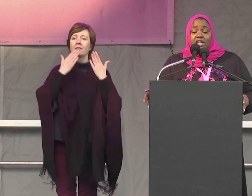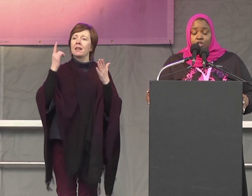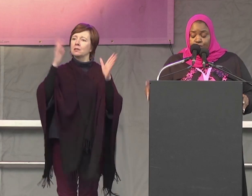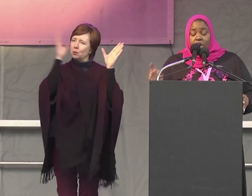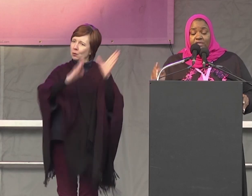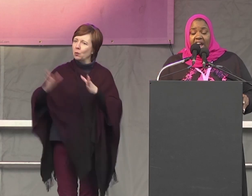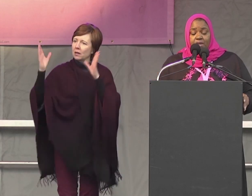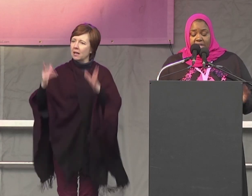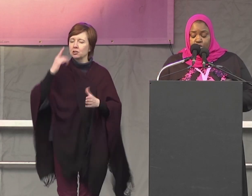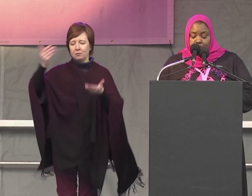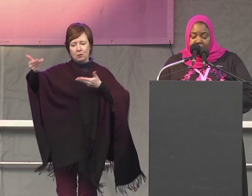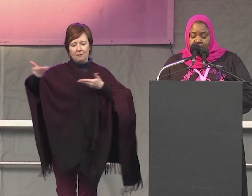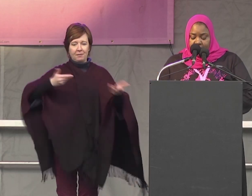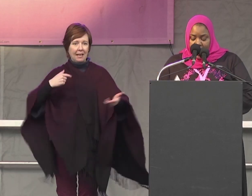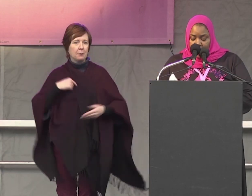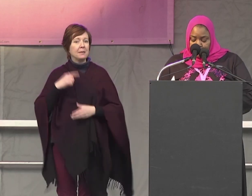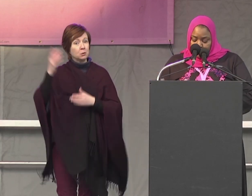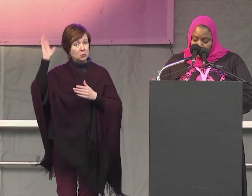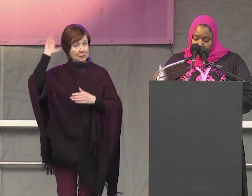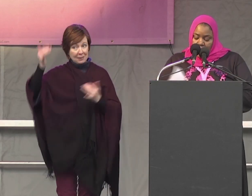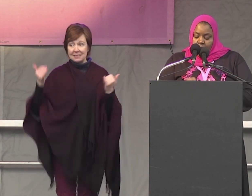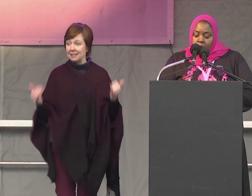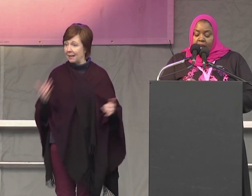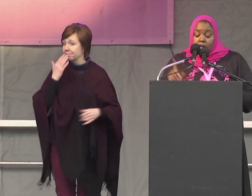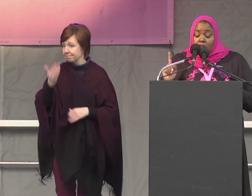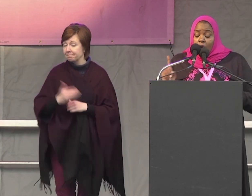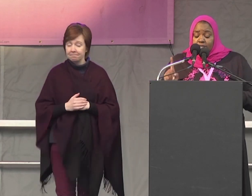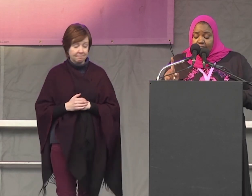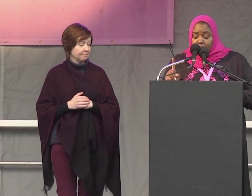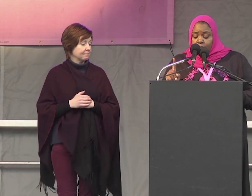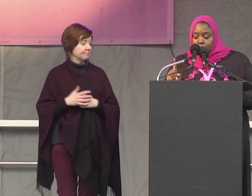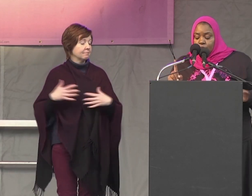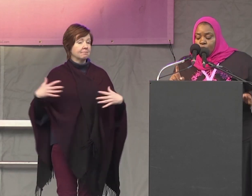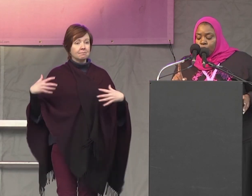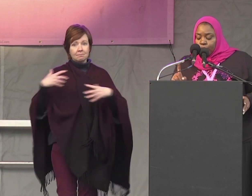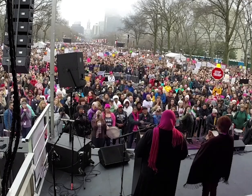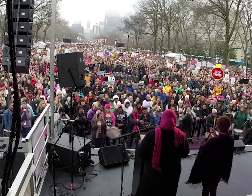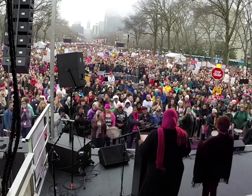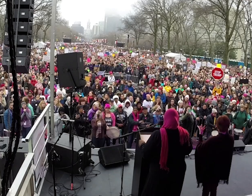the organizers for inviting me to speak today. In closing,